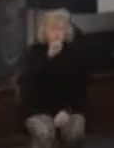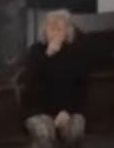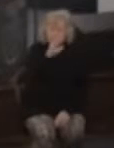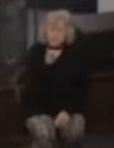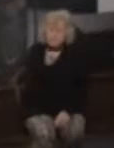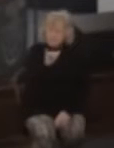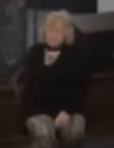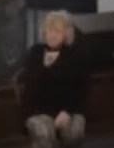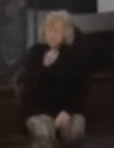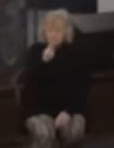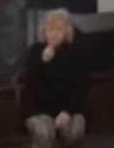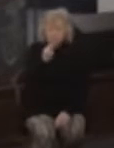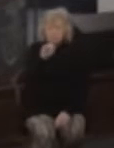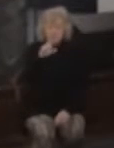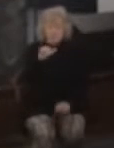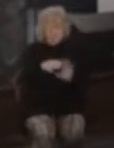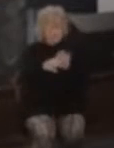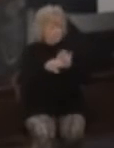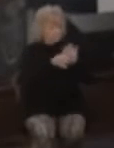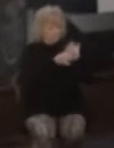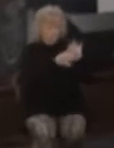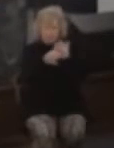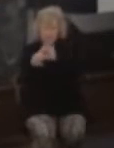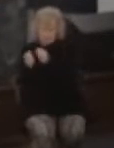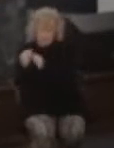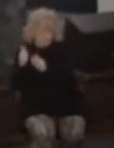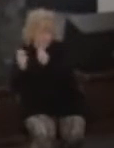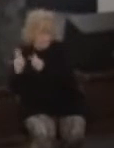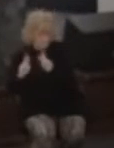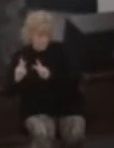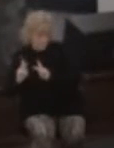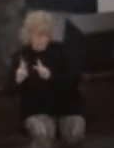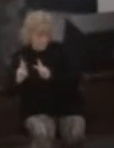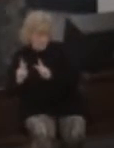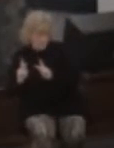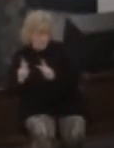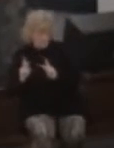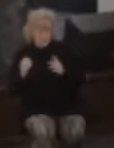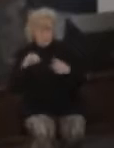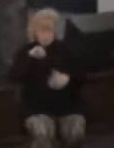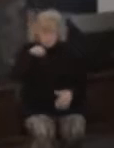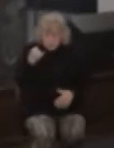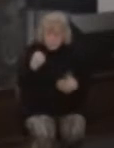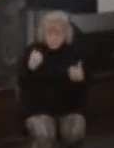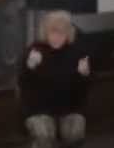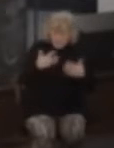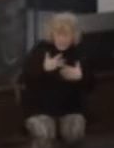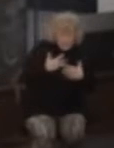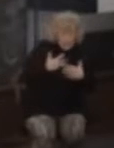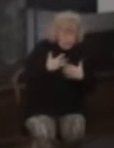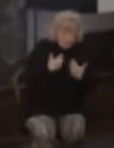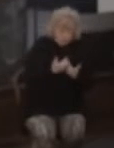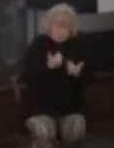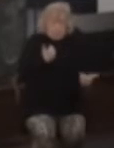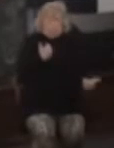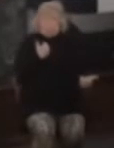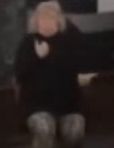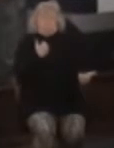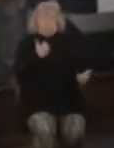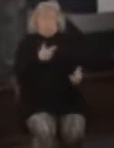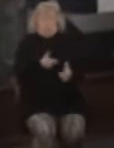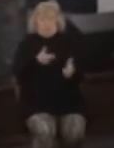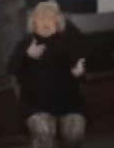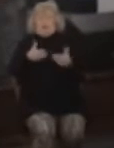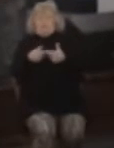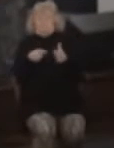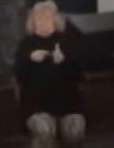unity with others. Jealousy and fear drive people apart, but love brings you together. And if you have your Bibles or your